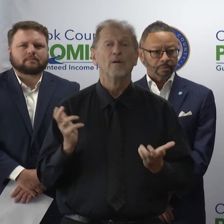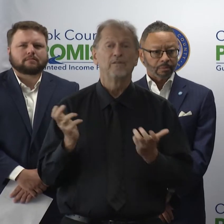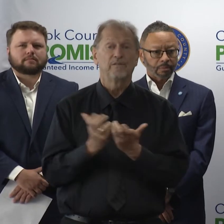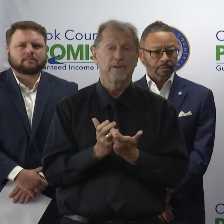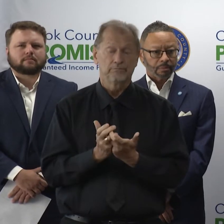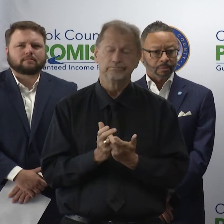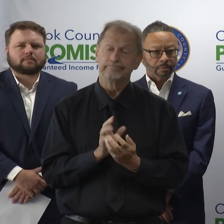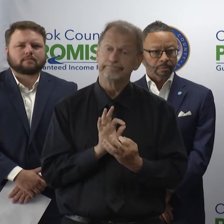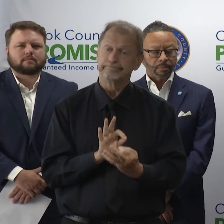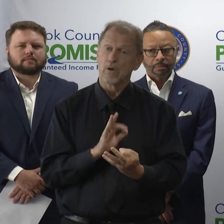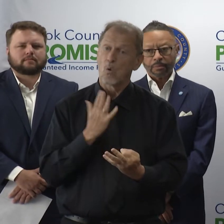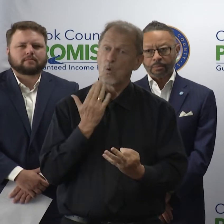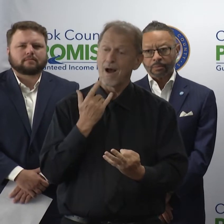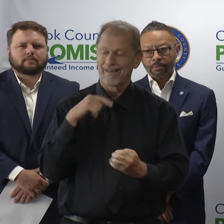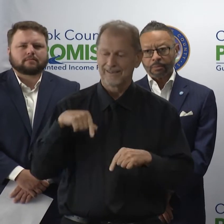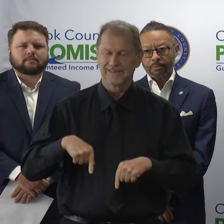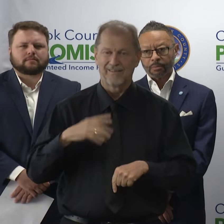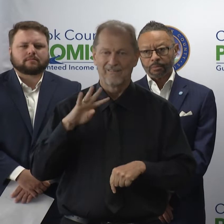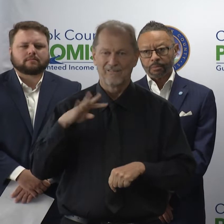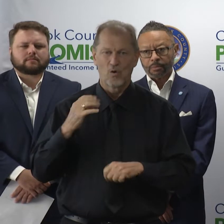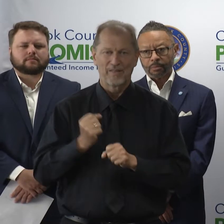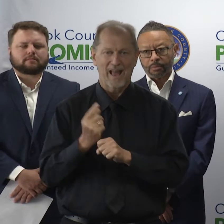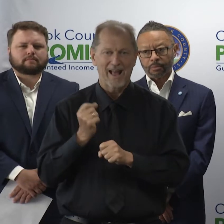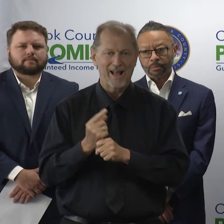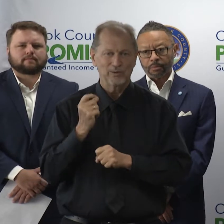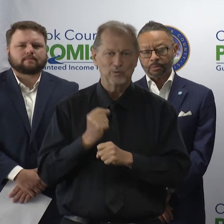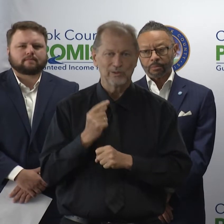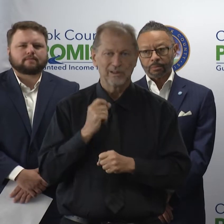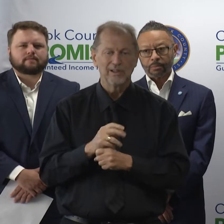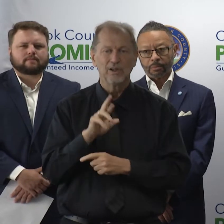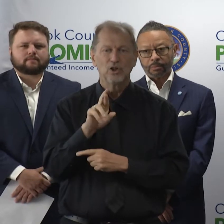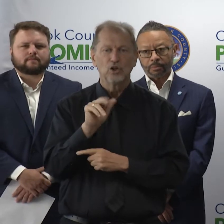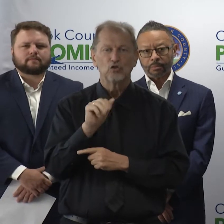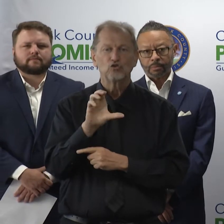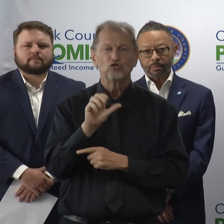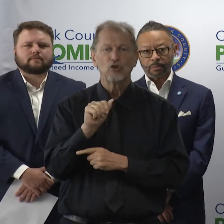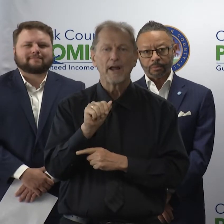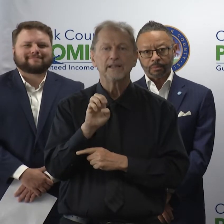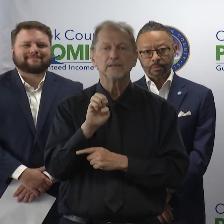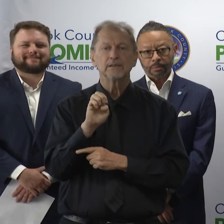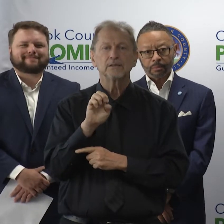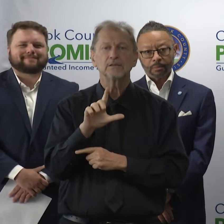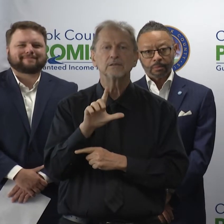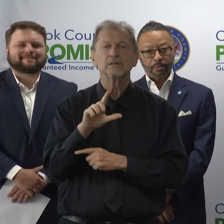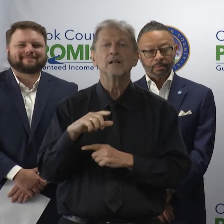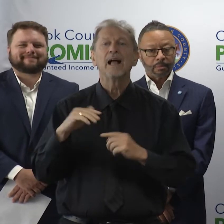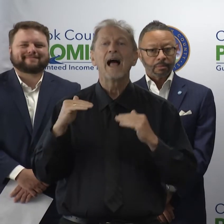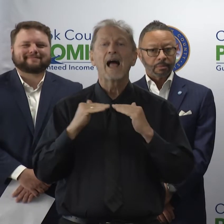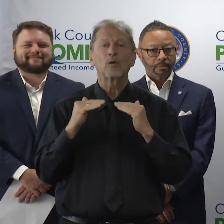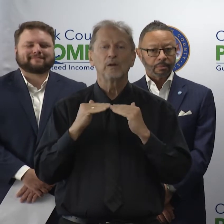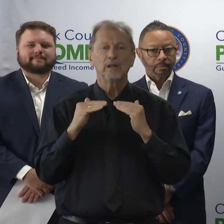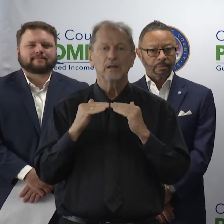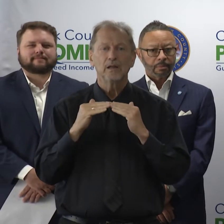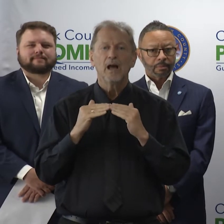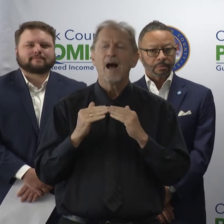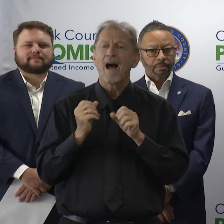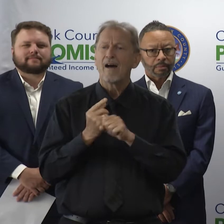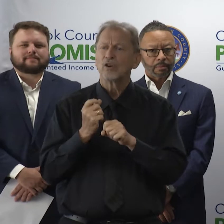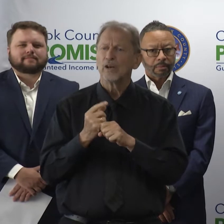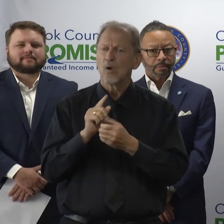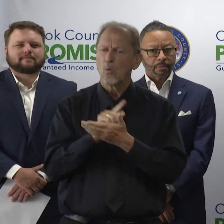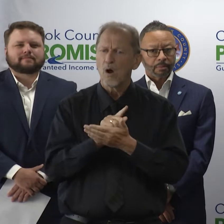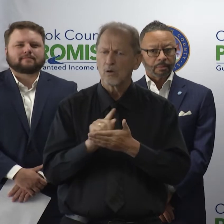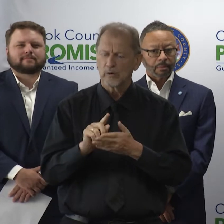is our fourth annual Racial Equity Week. Every year, we dedicate a week to discussions and events around racial